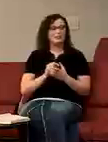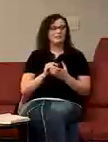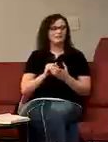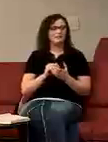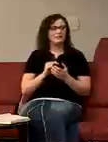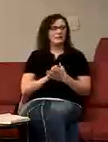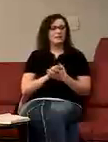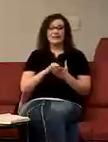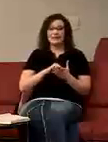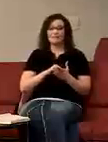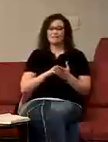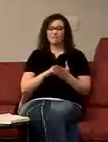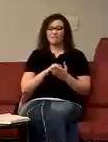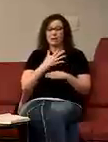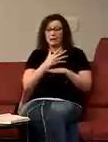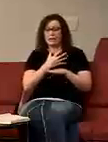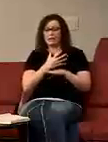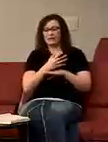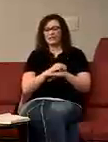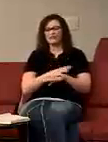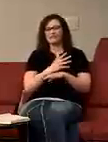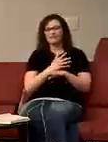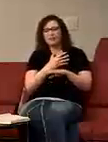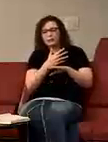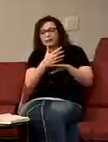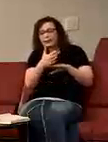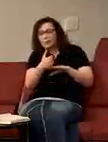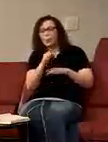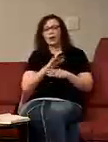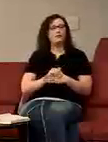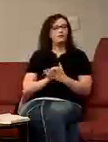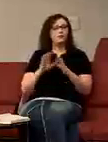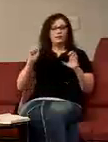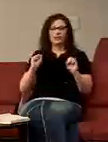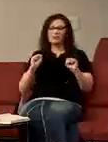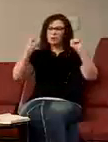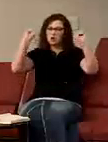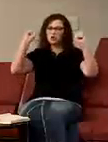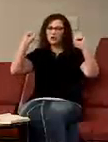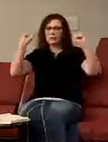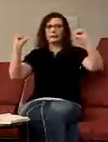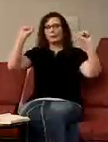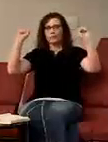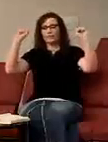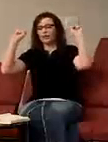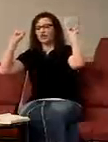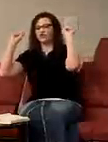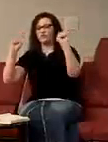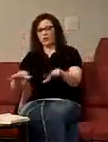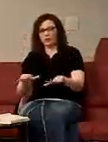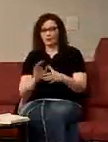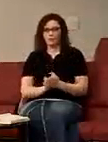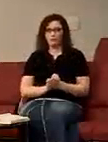up on his knees, has to rest and gets it up here, and then he pushes it up, and then he's like walking all around, and then he throws it down.